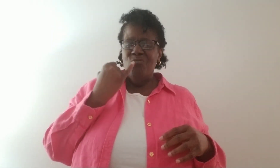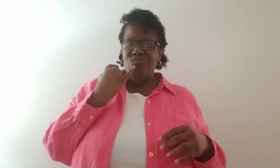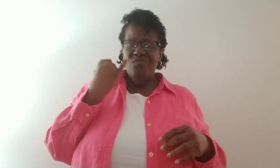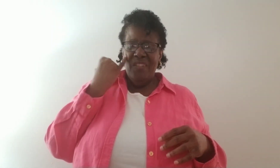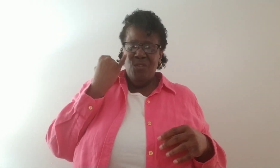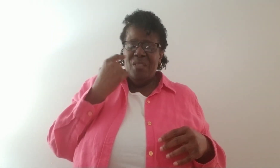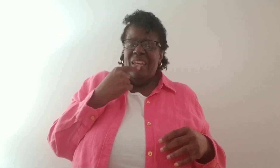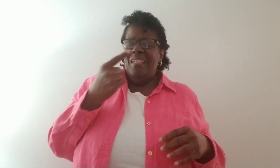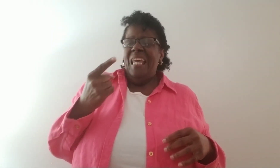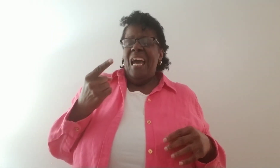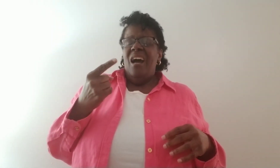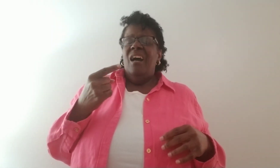if you said,